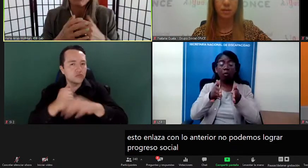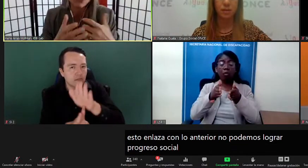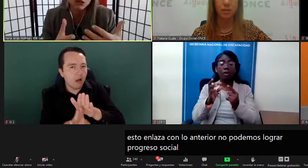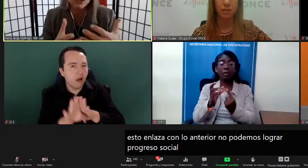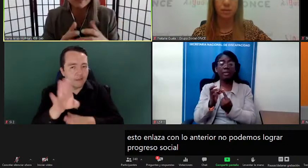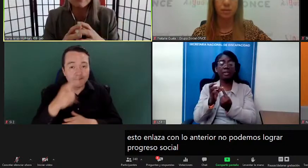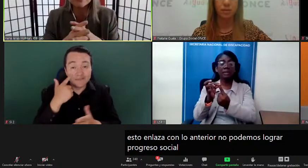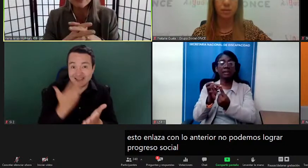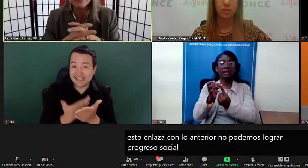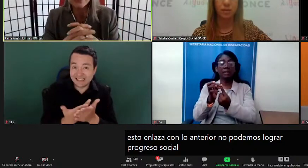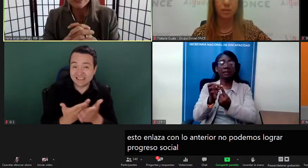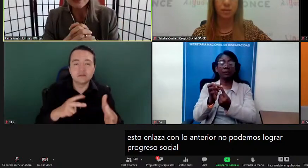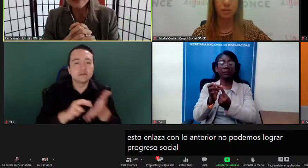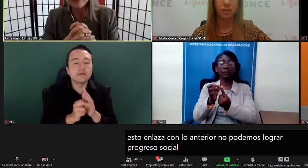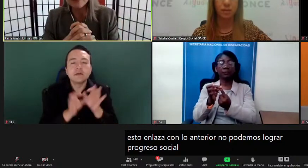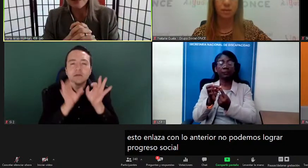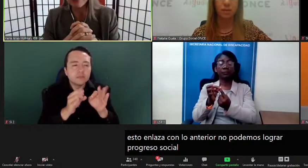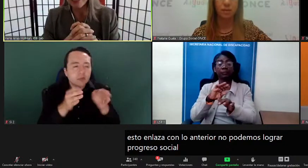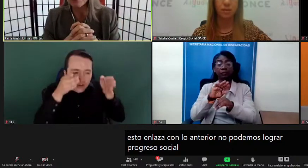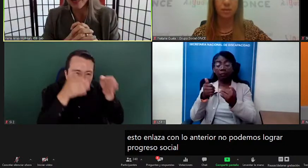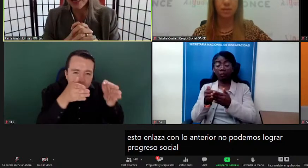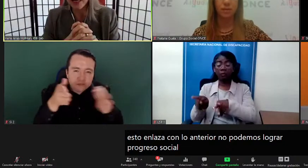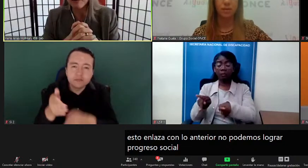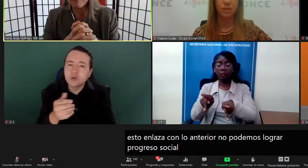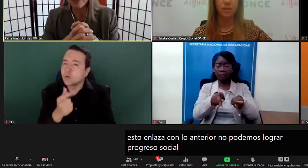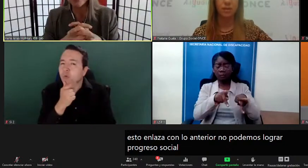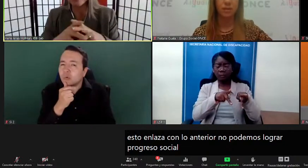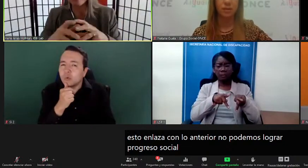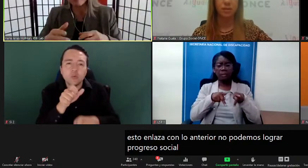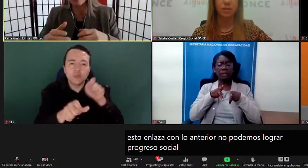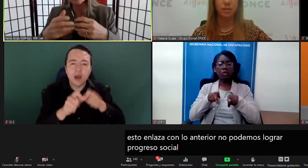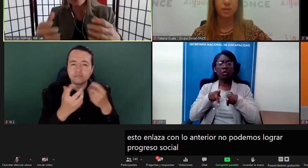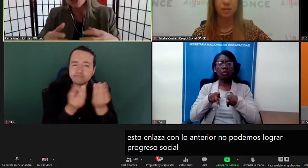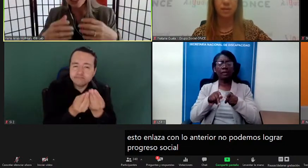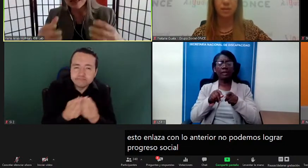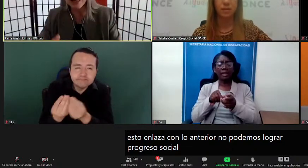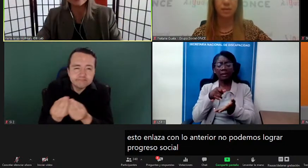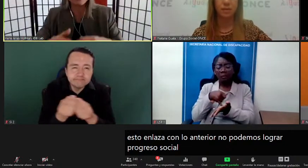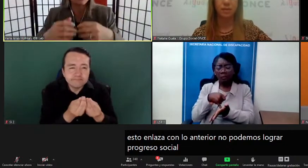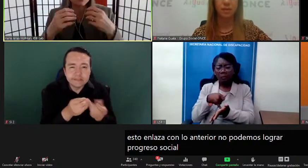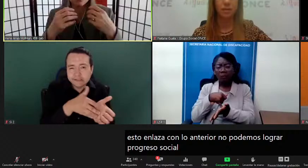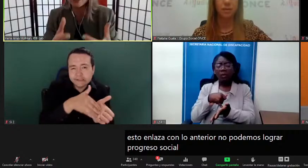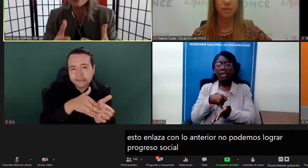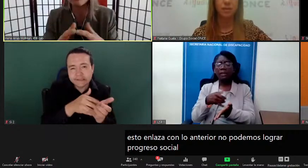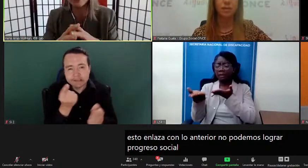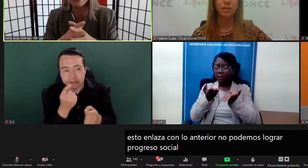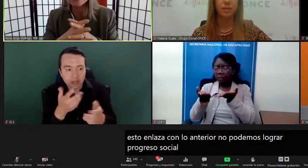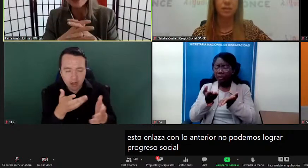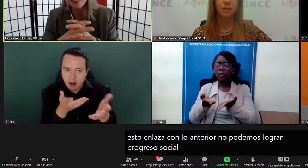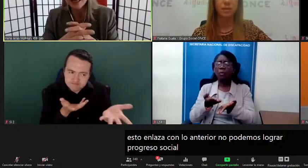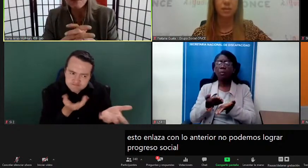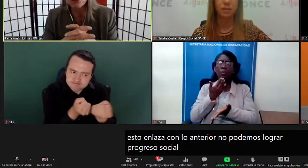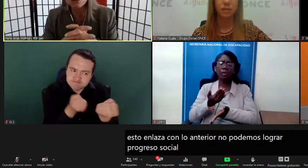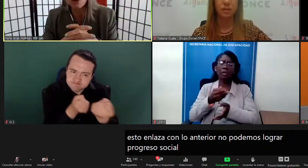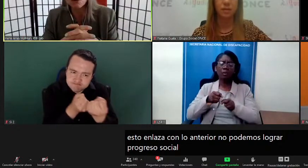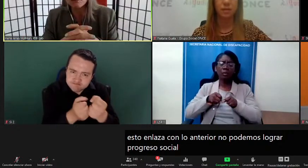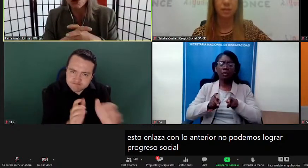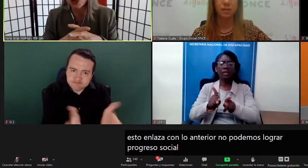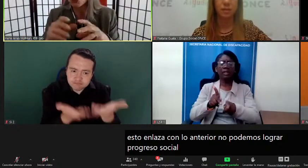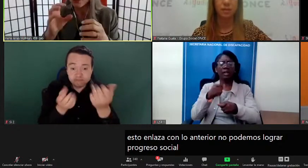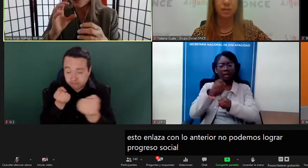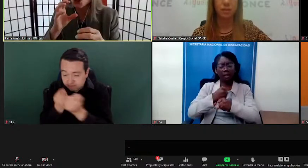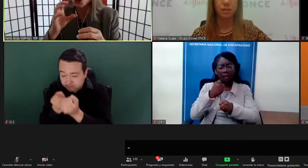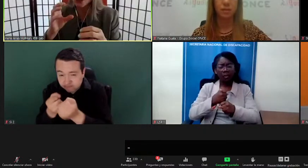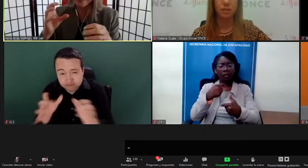this engages us into focusing on vulnerable populations and work so that they can access high quality services